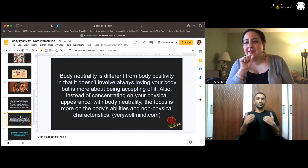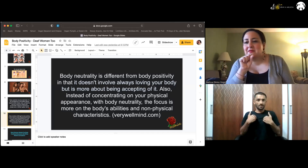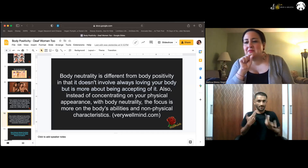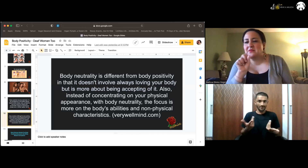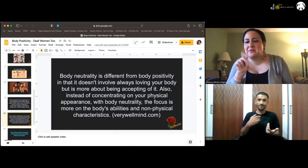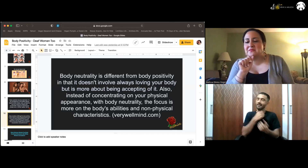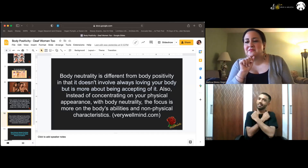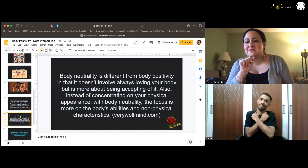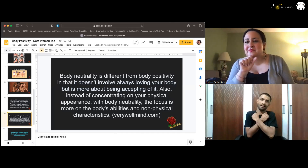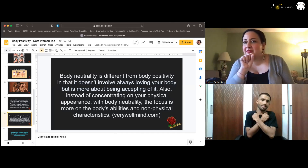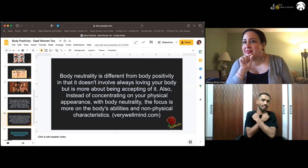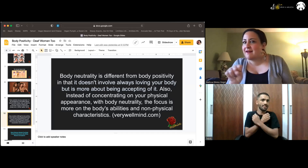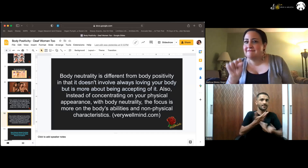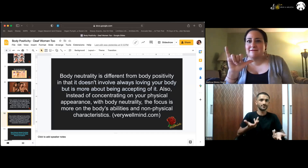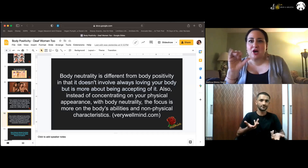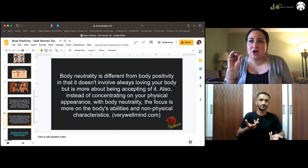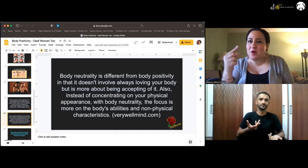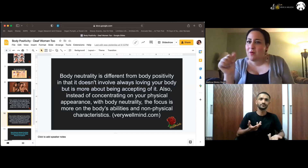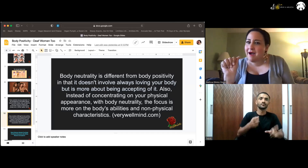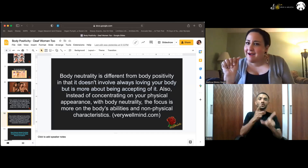I was meditating and I love to do it.